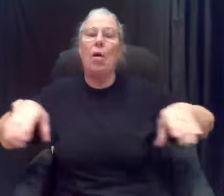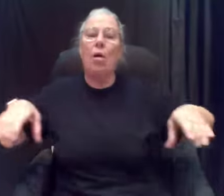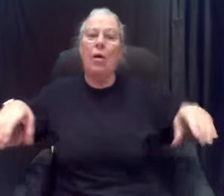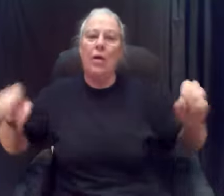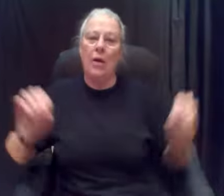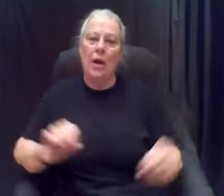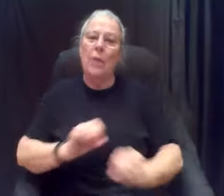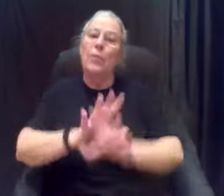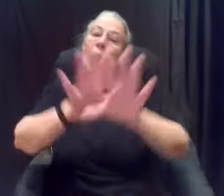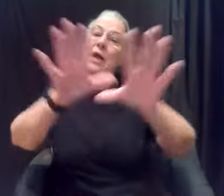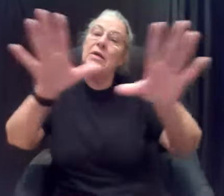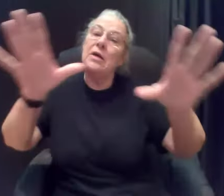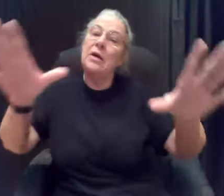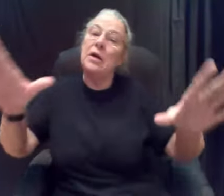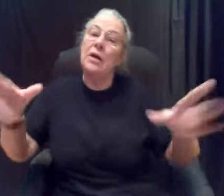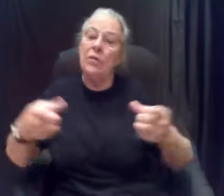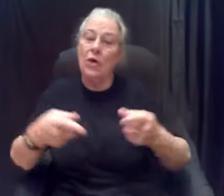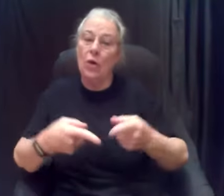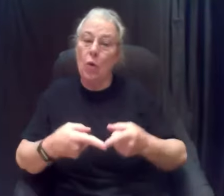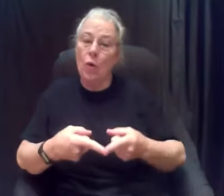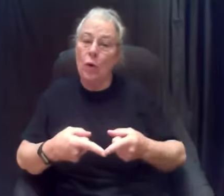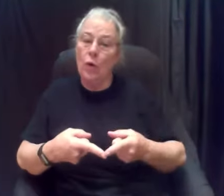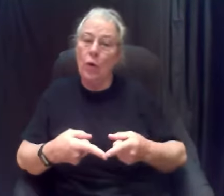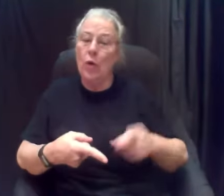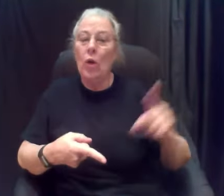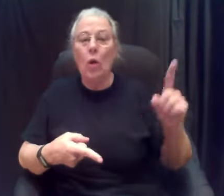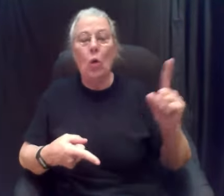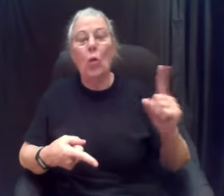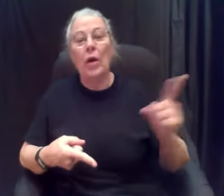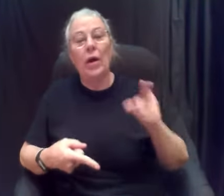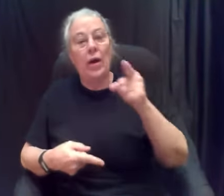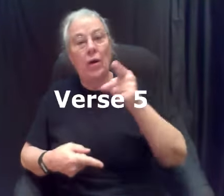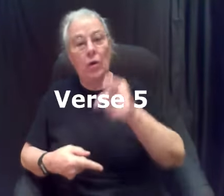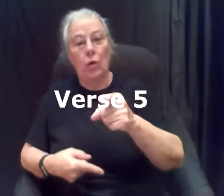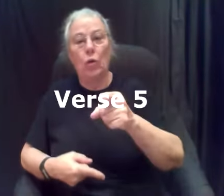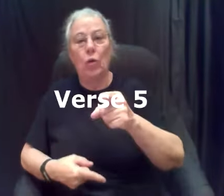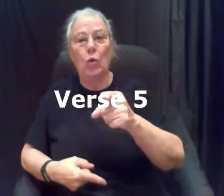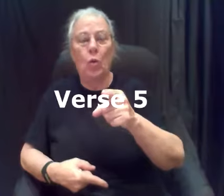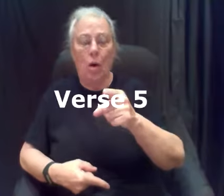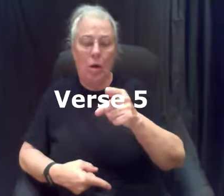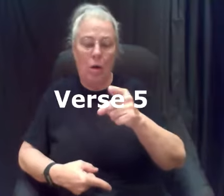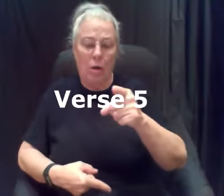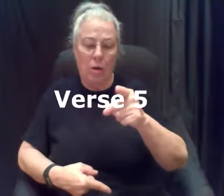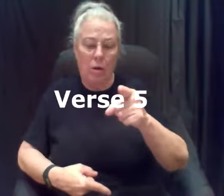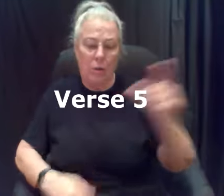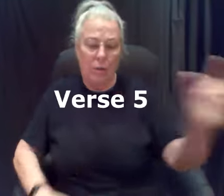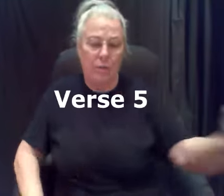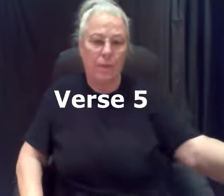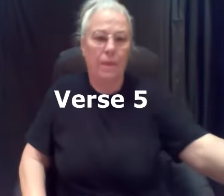bar. Brighten the corner where you are.